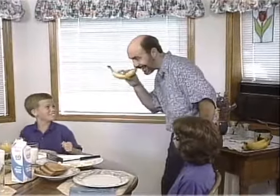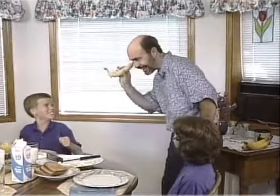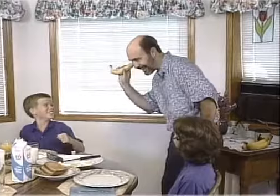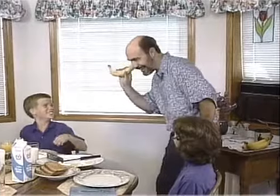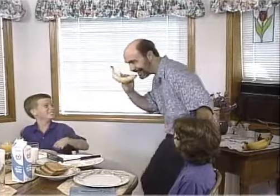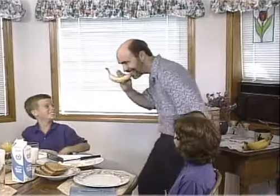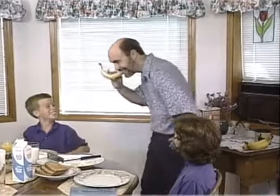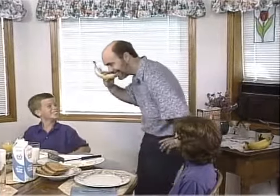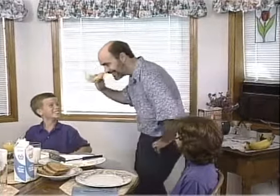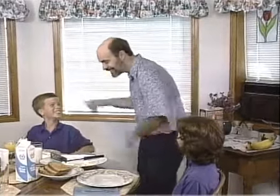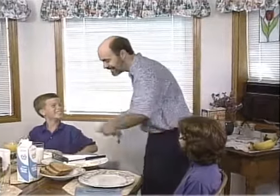Come on!